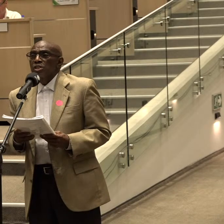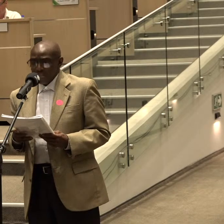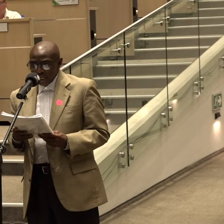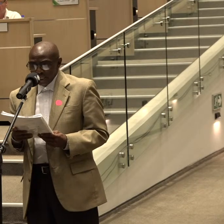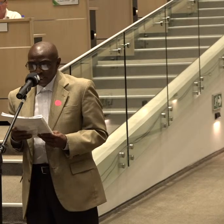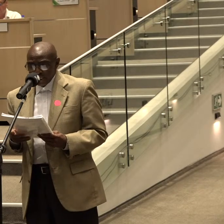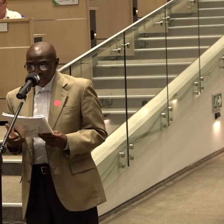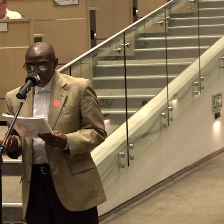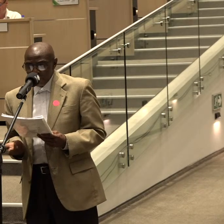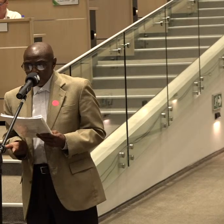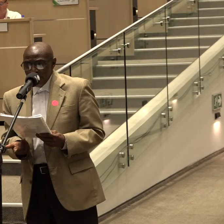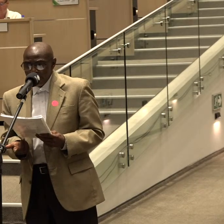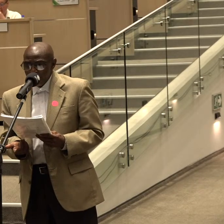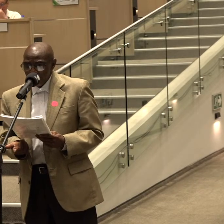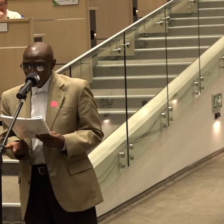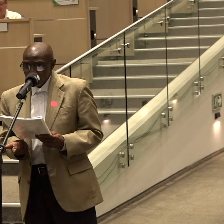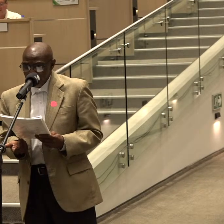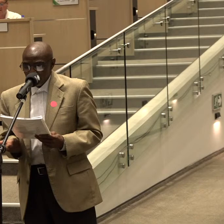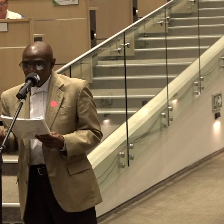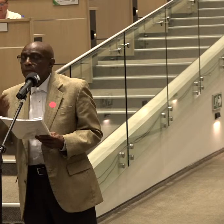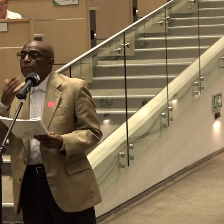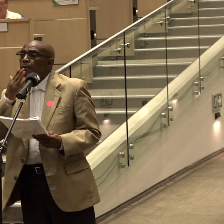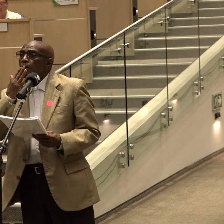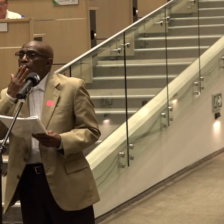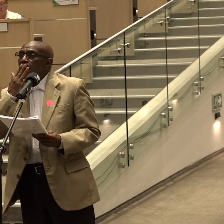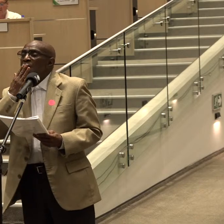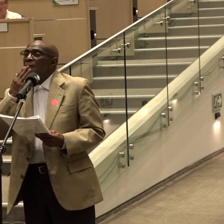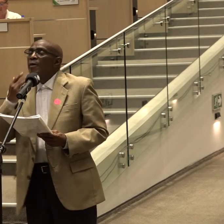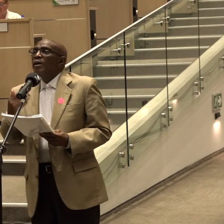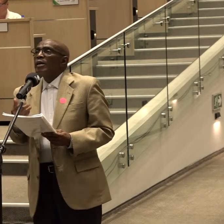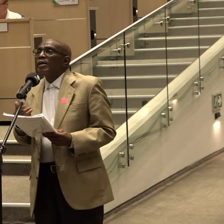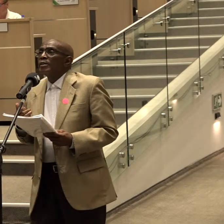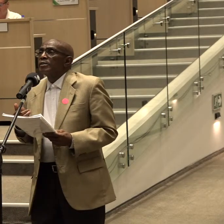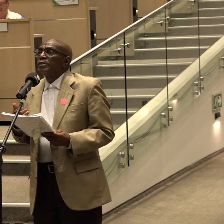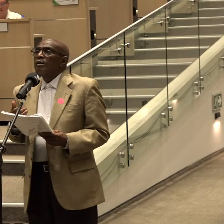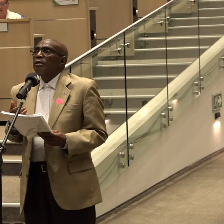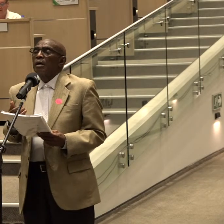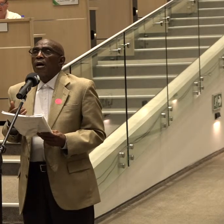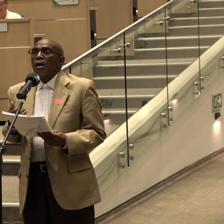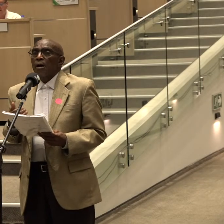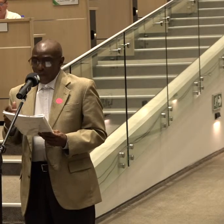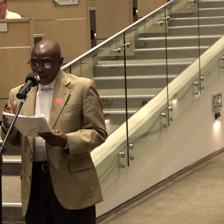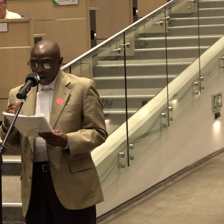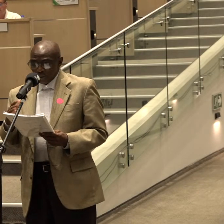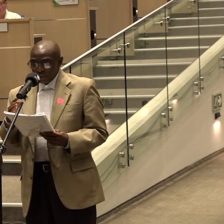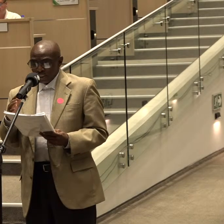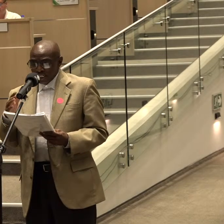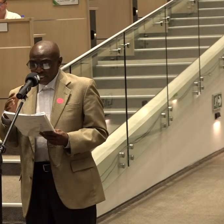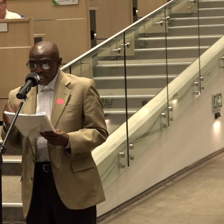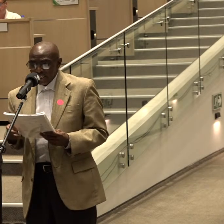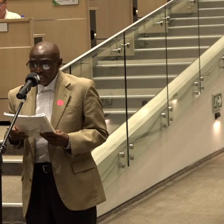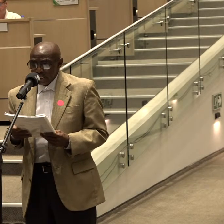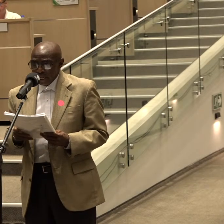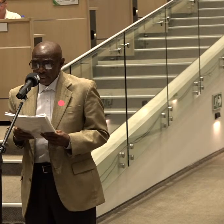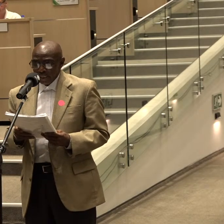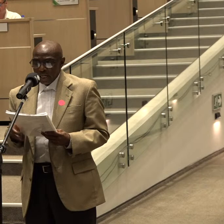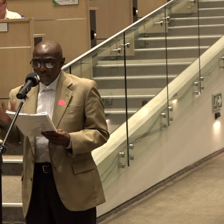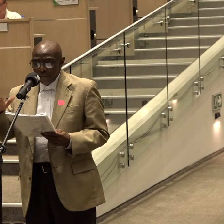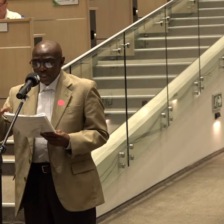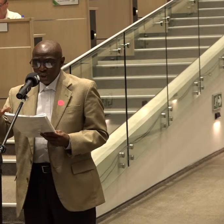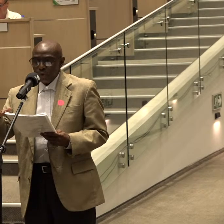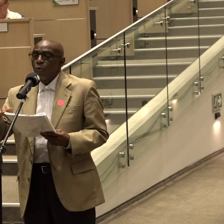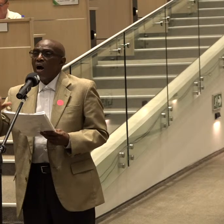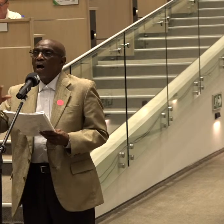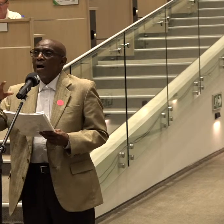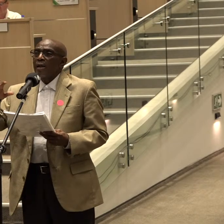my consent is about table death and I would suggest that